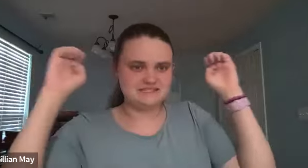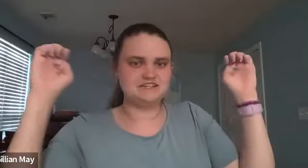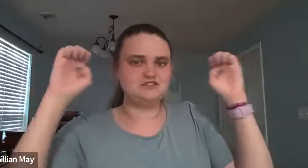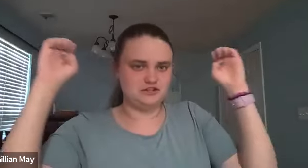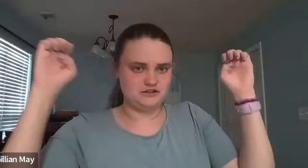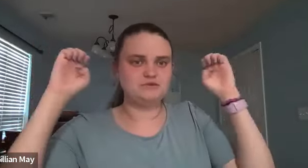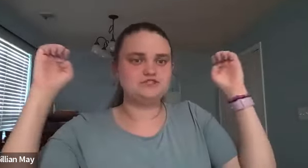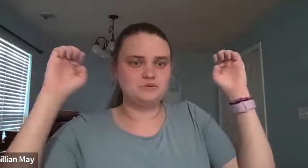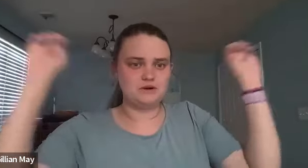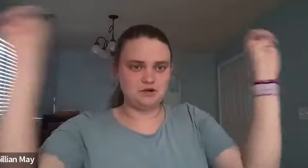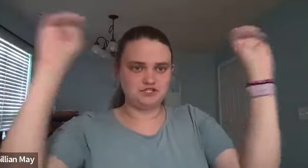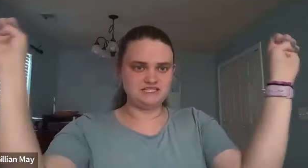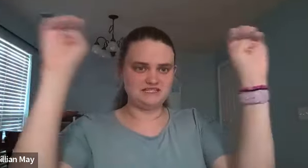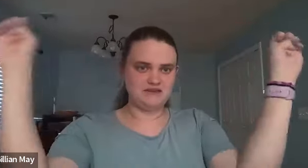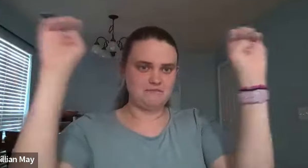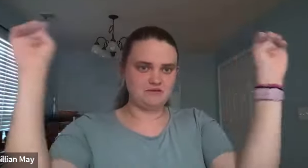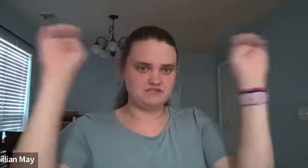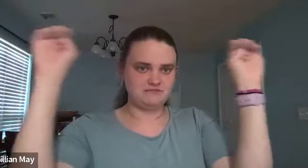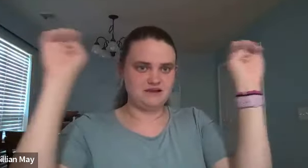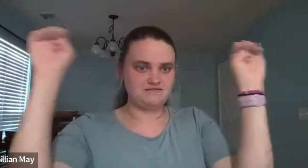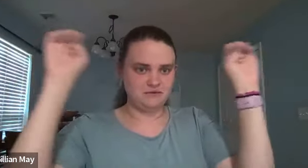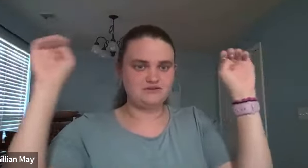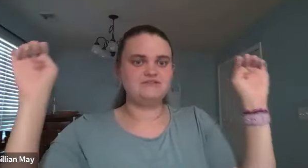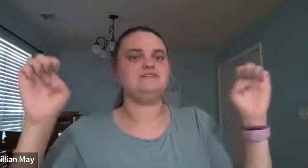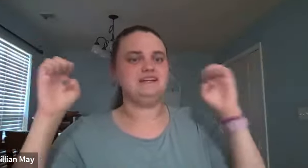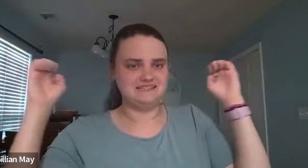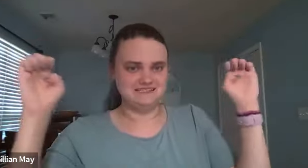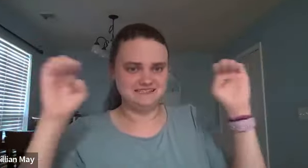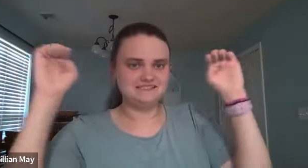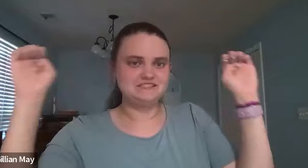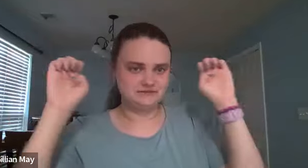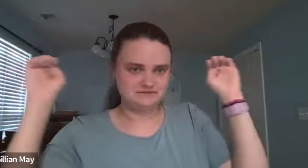like a circular motion where emergency is like that bouncing back and forth. Easter.